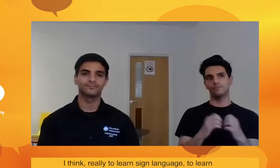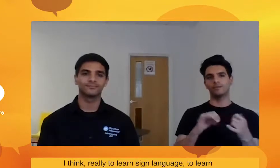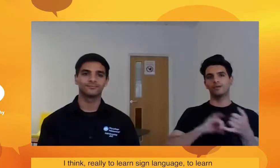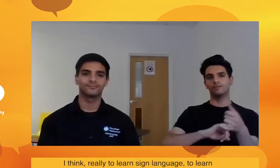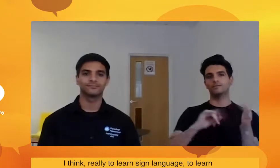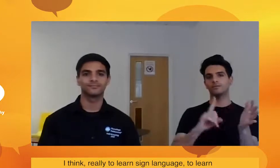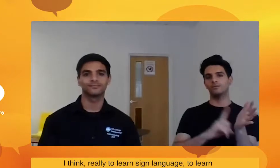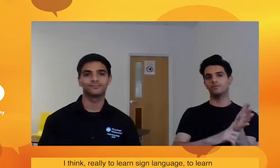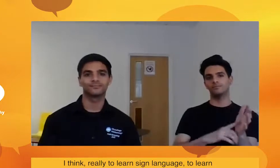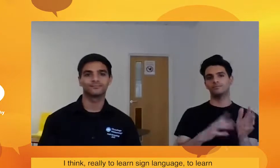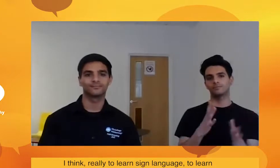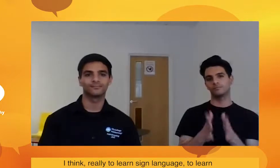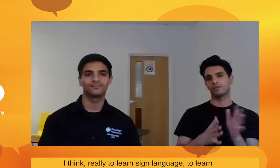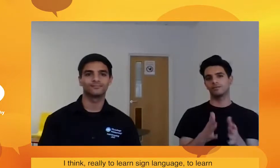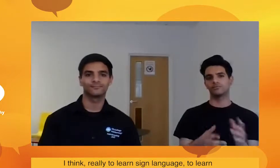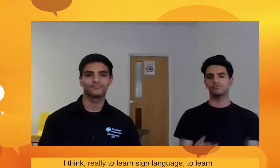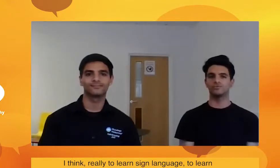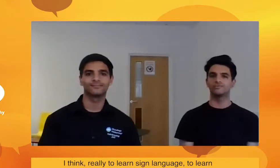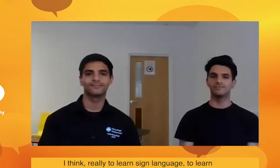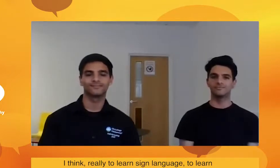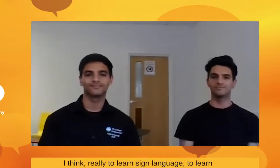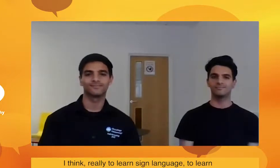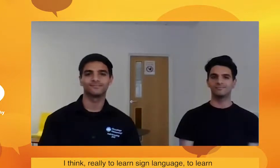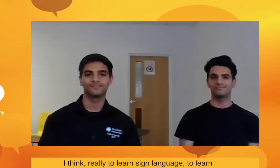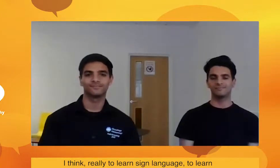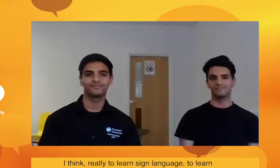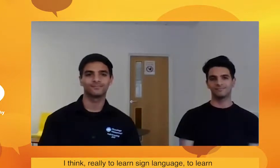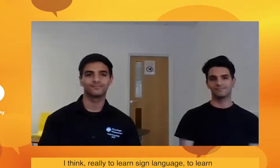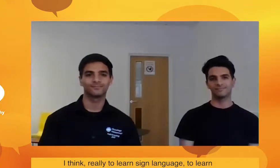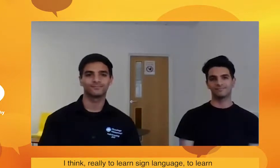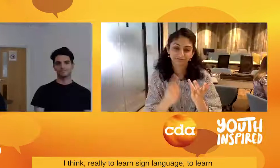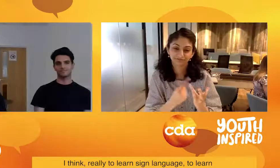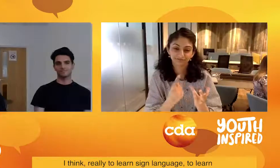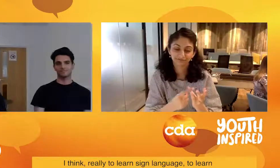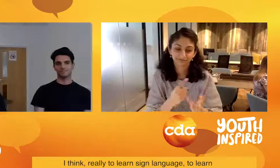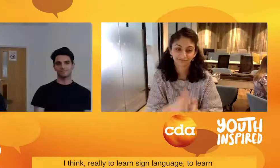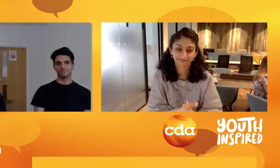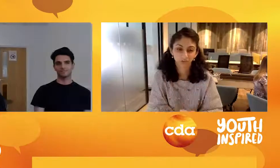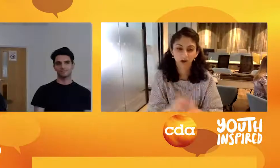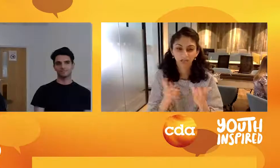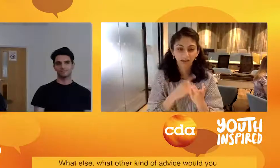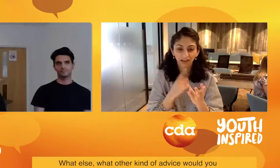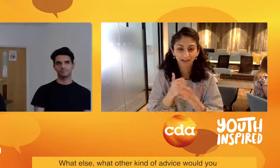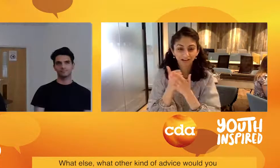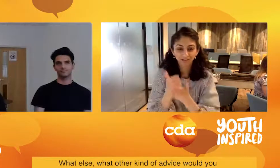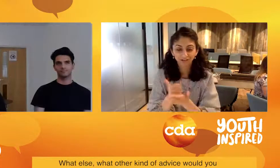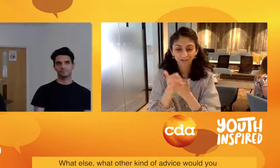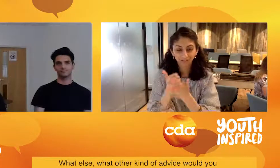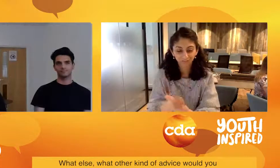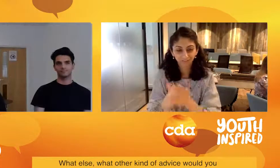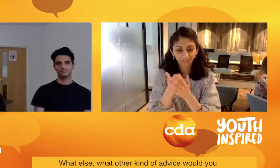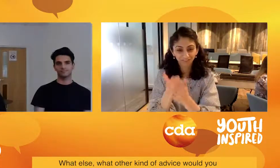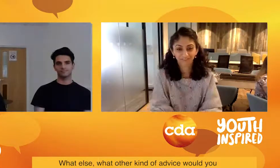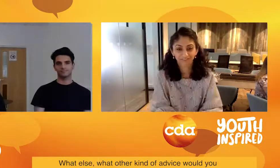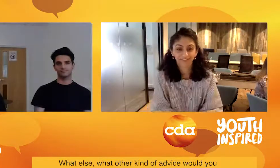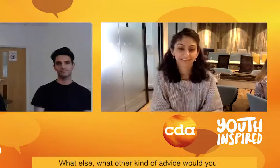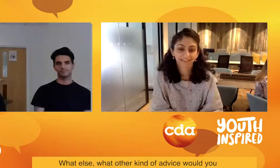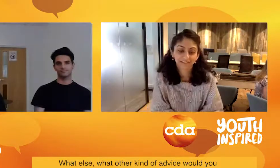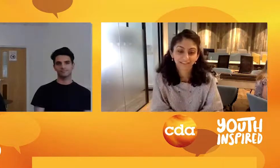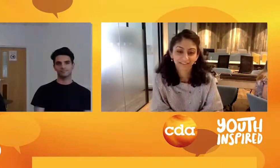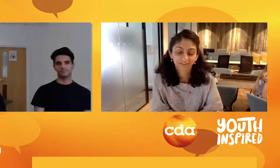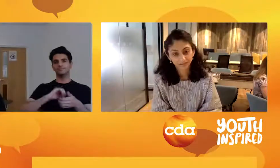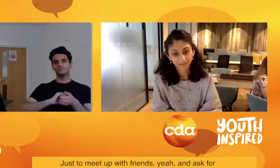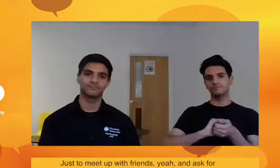I think really to learn sign language, to learn BSL, that'd be brilliant. What else? What other kind of advice would you give